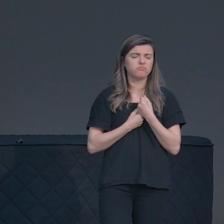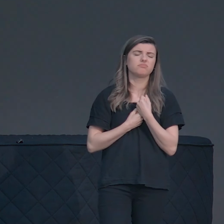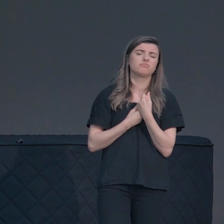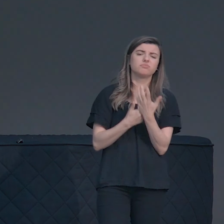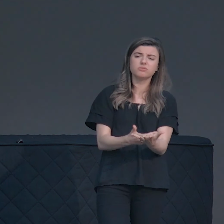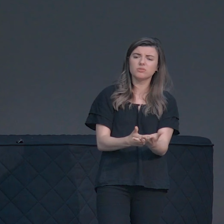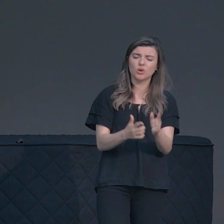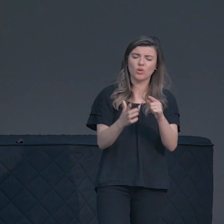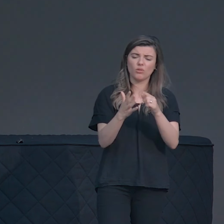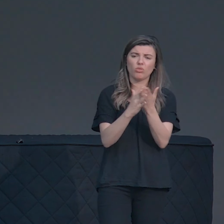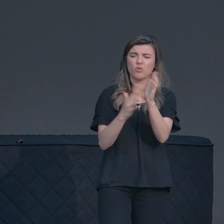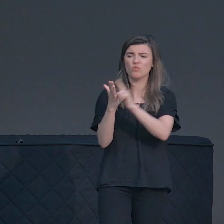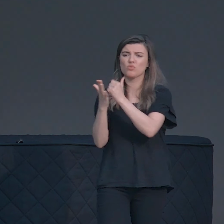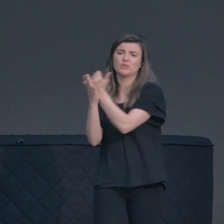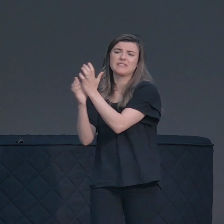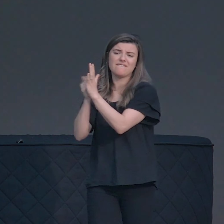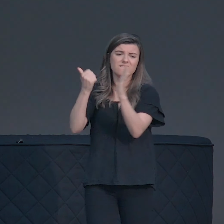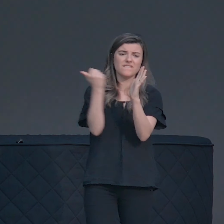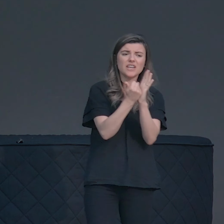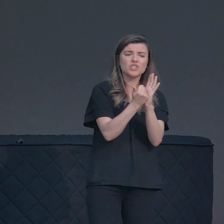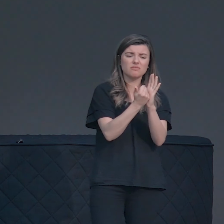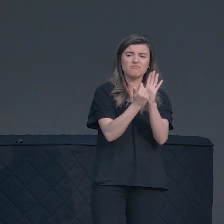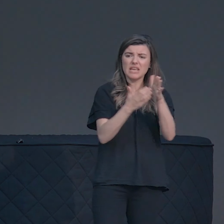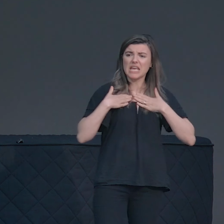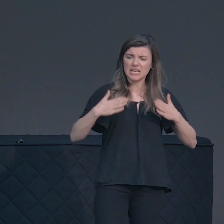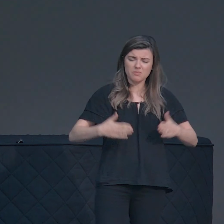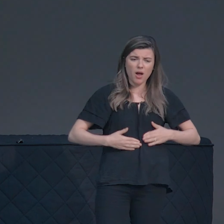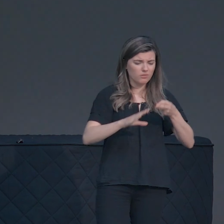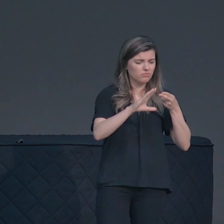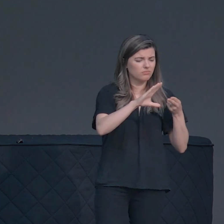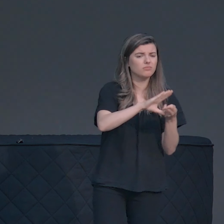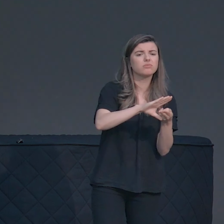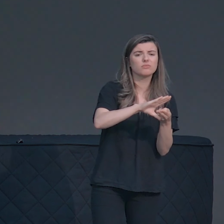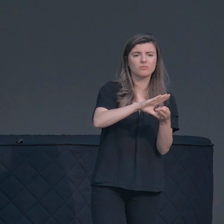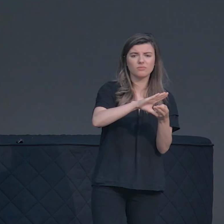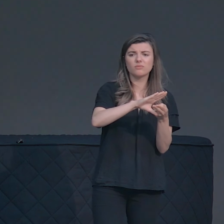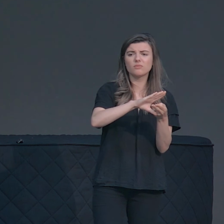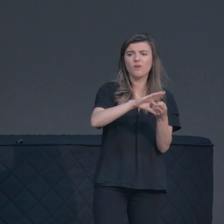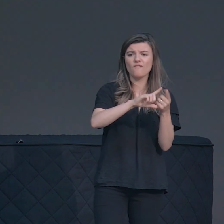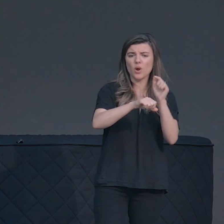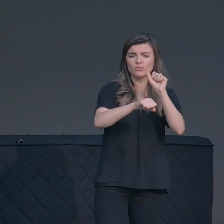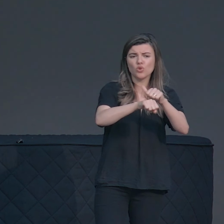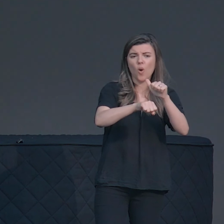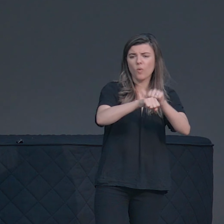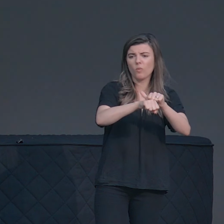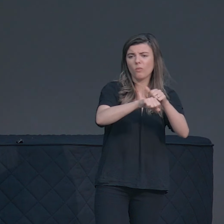crucifixion. His lifeless body will be laid in a tomb constructed out of stone.